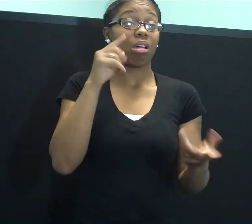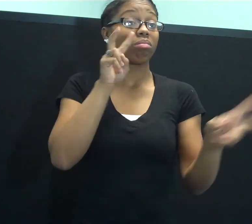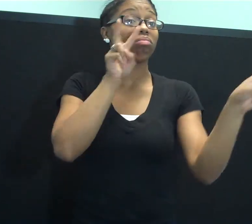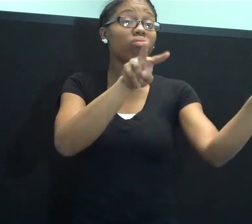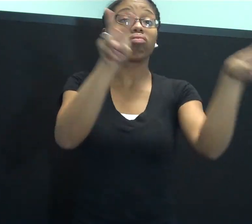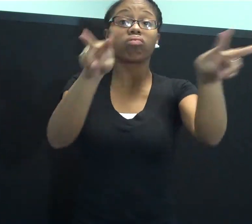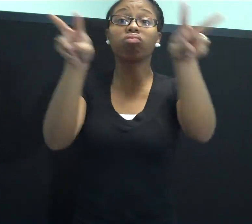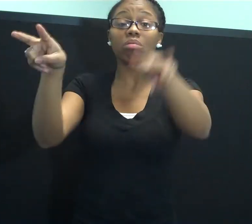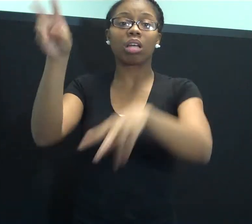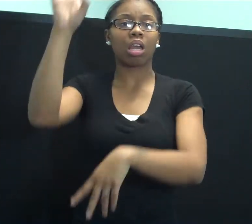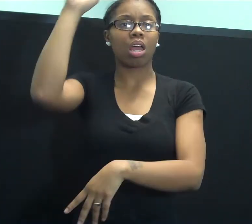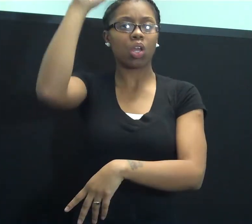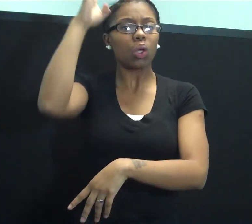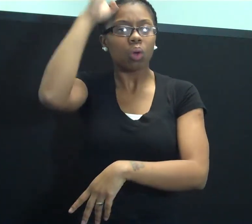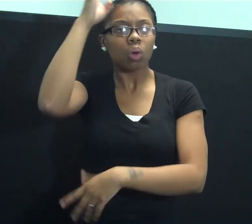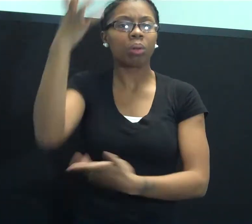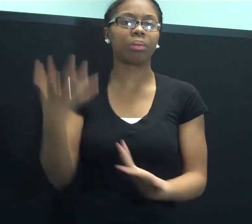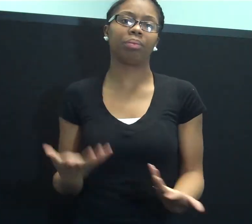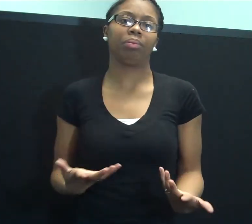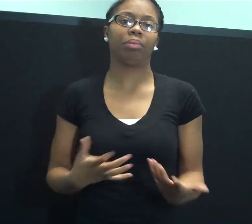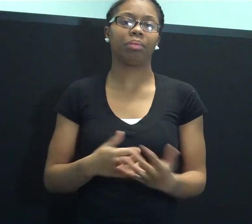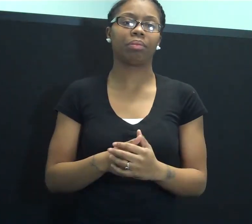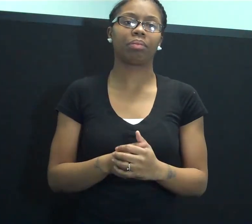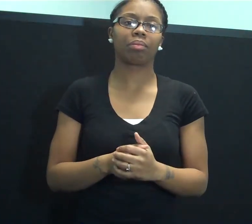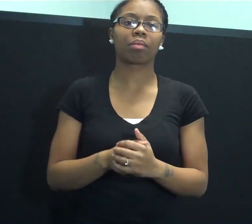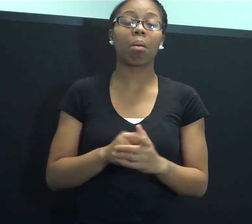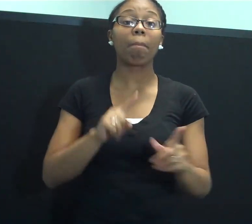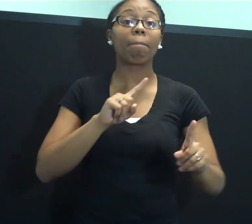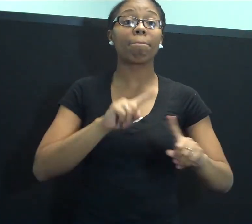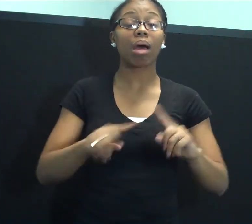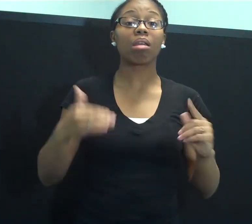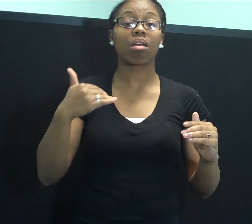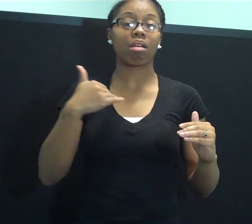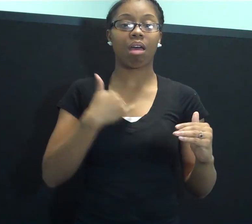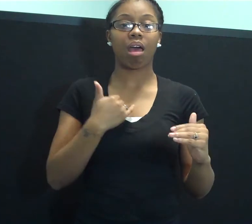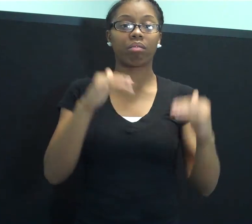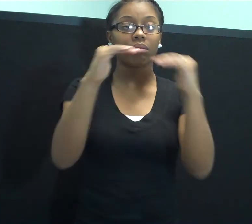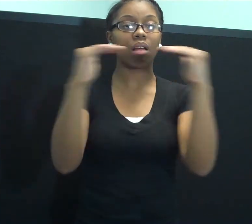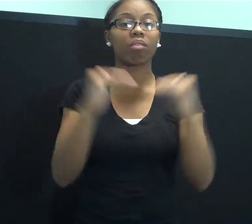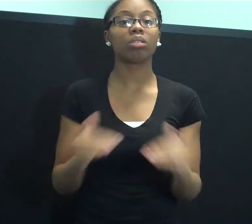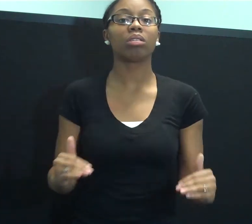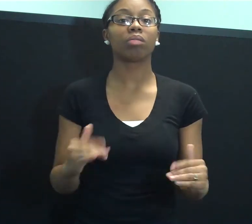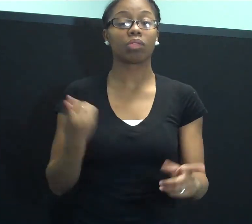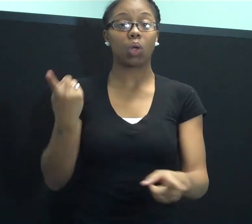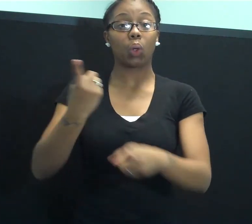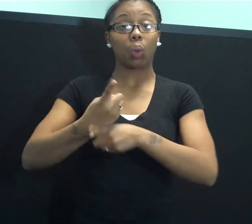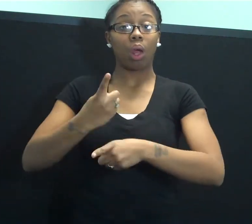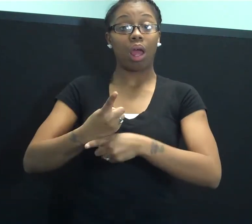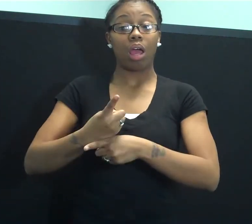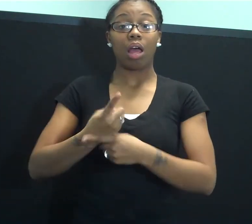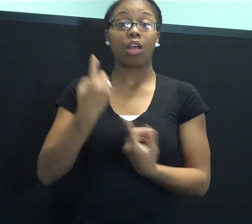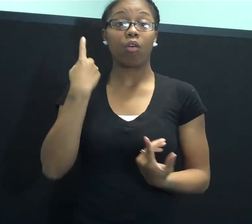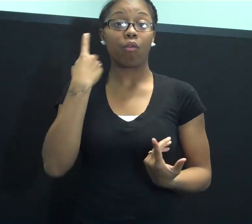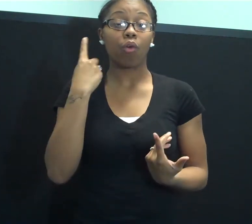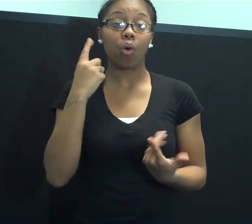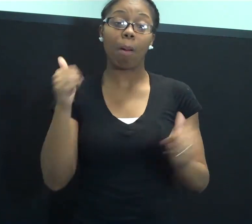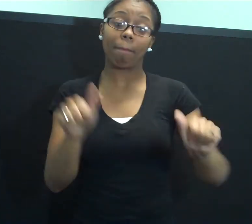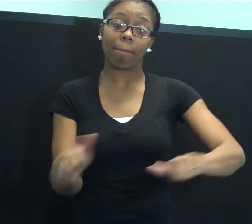Europe. Buddhists also mark the stages of life with rites of passage, like baptism in Christianity